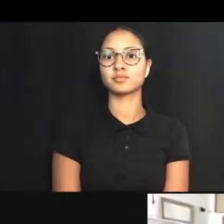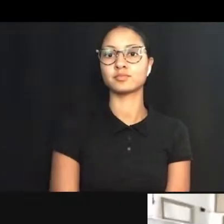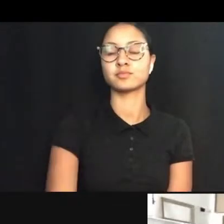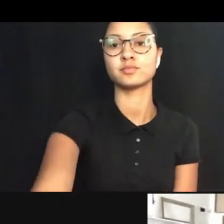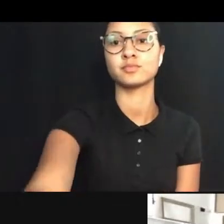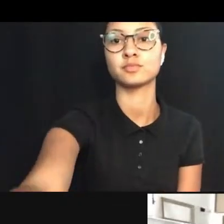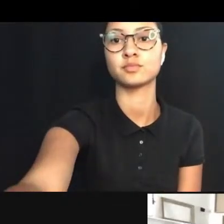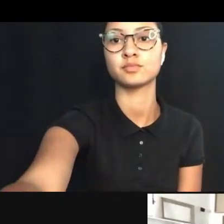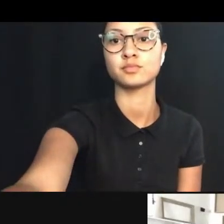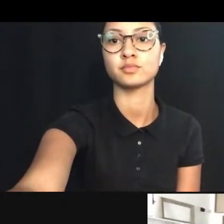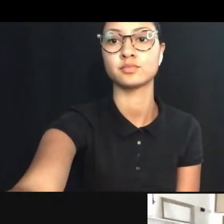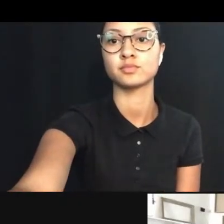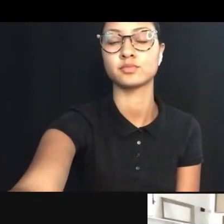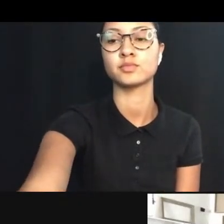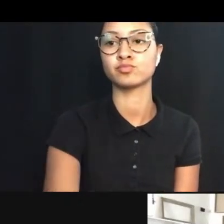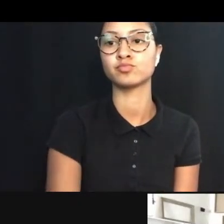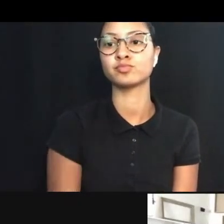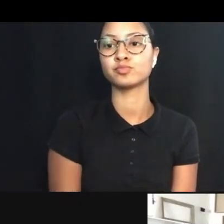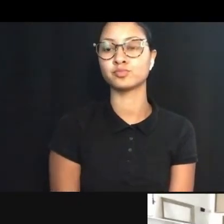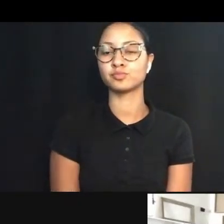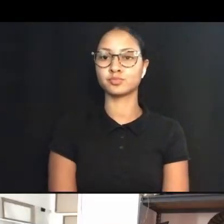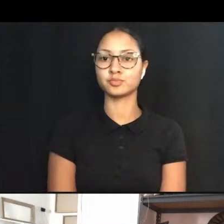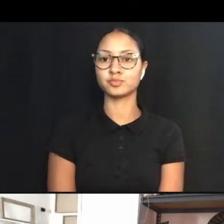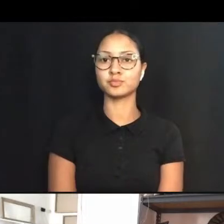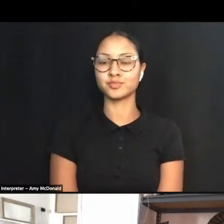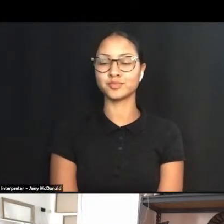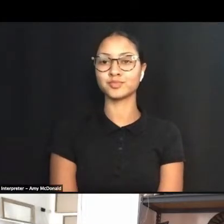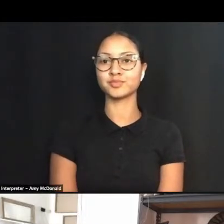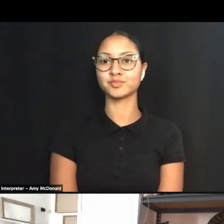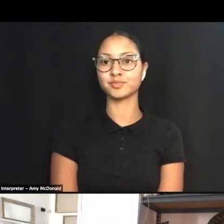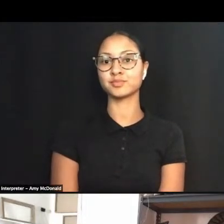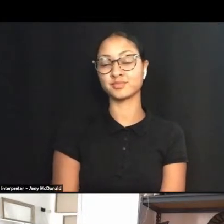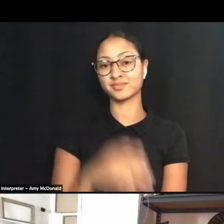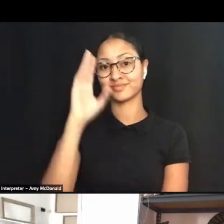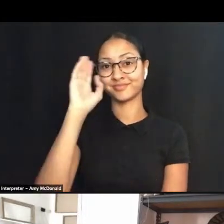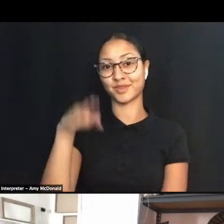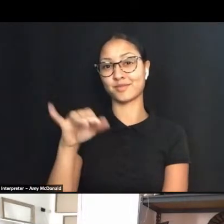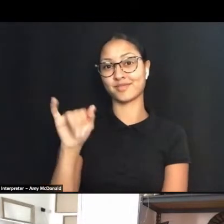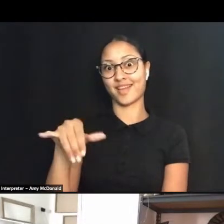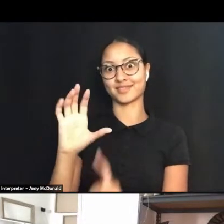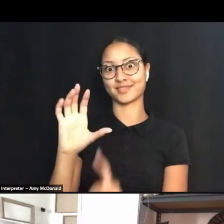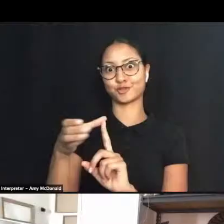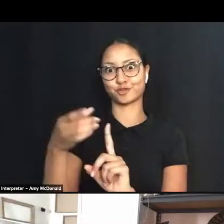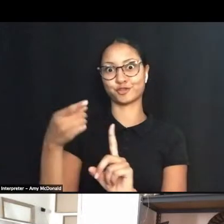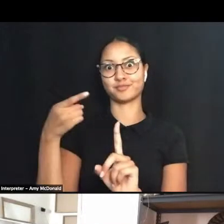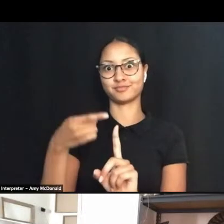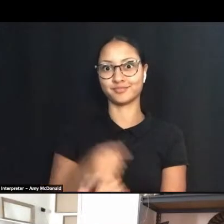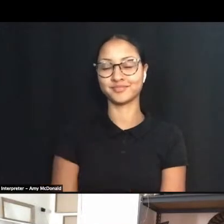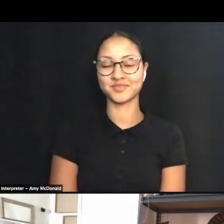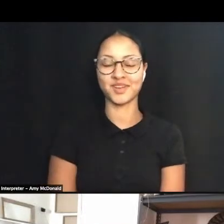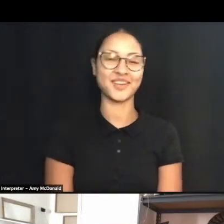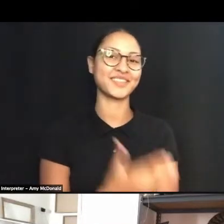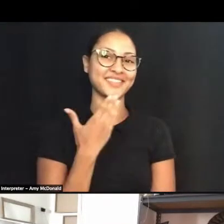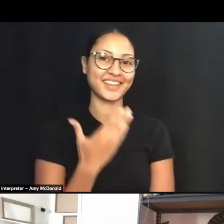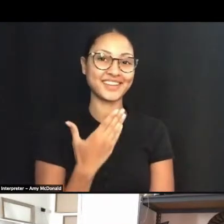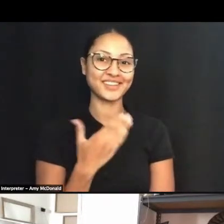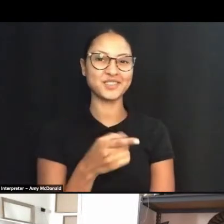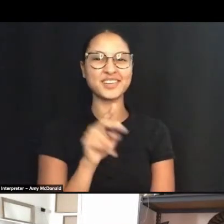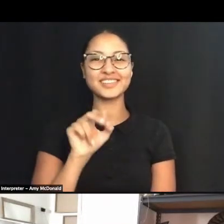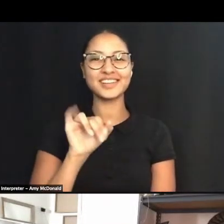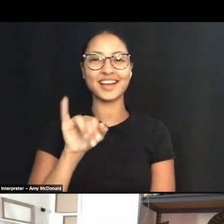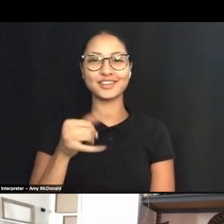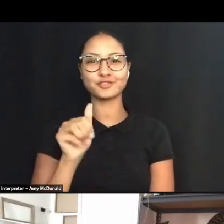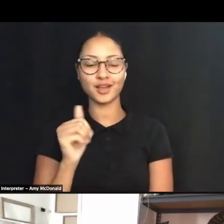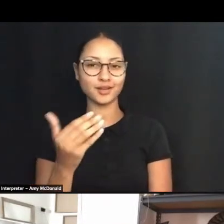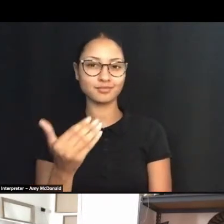go. So, you know, that's what the culture is. Thank you. How about you, Nijah? And we